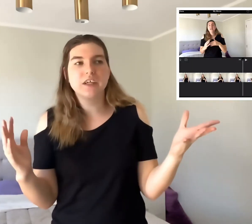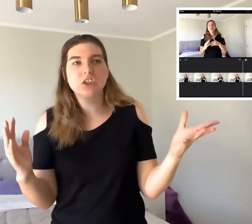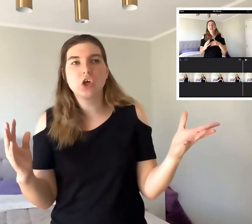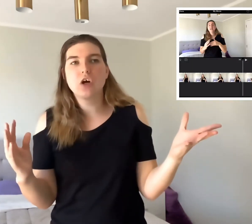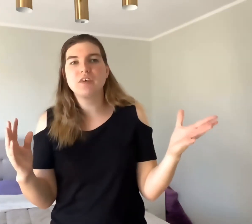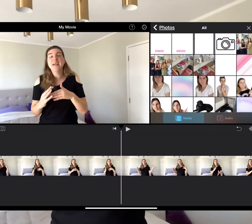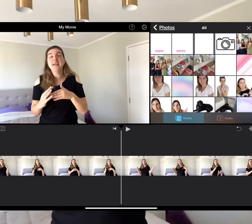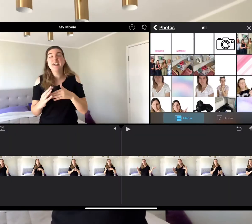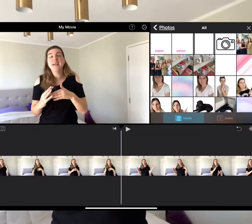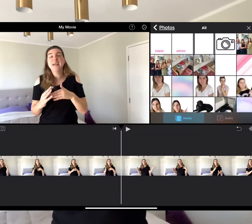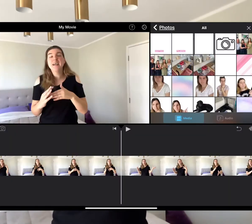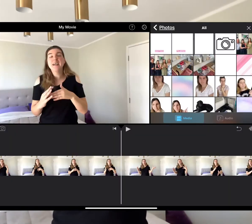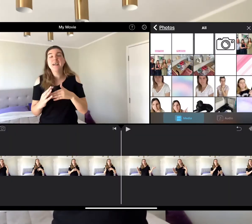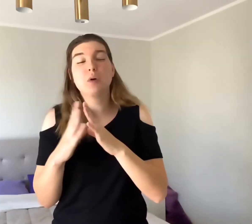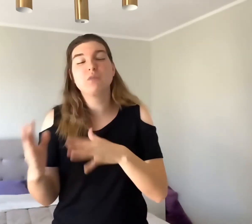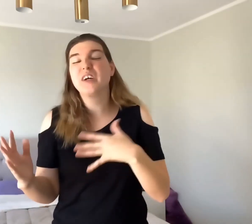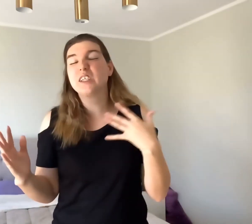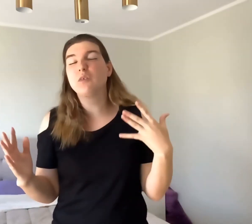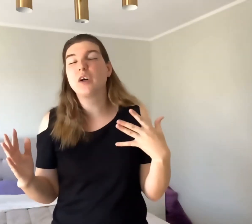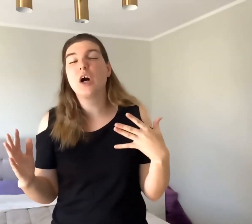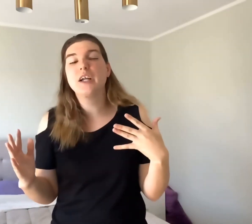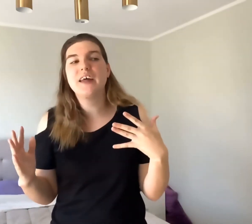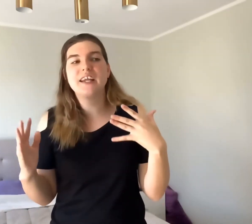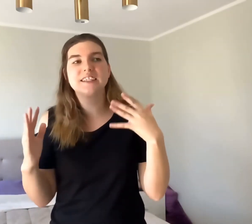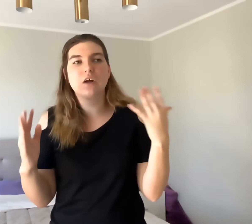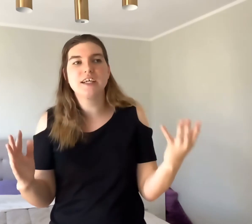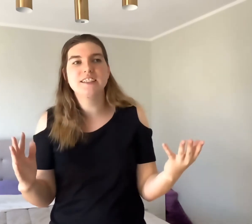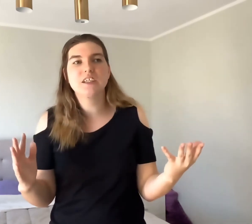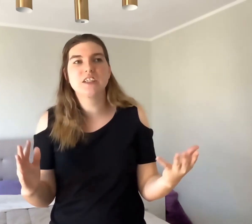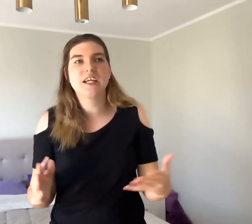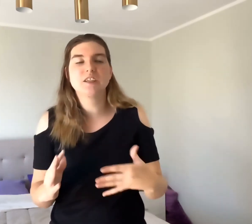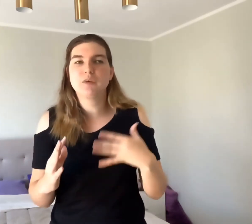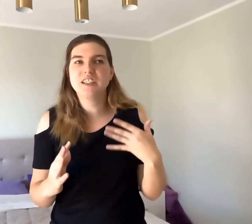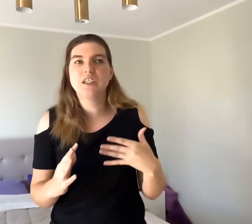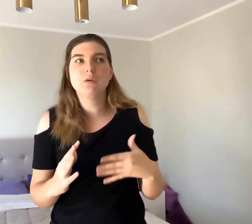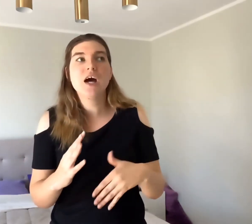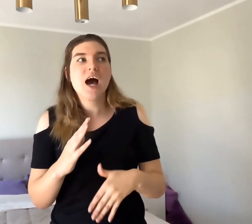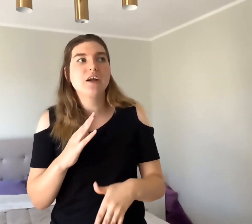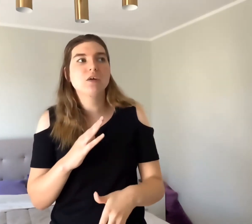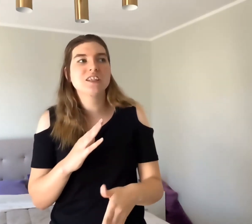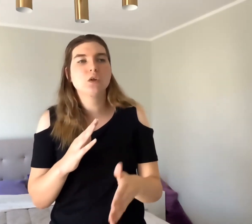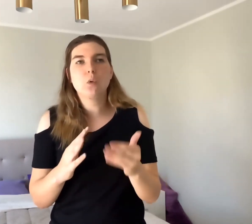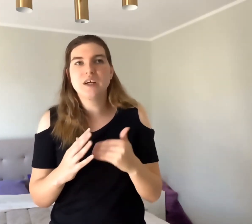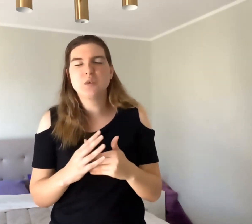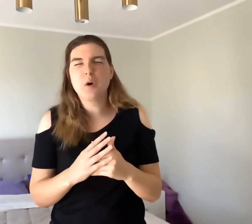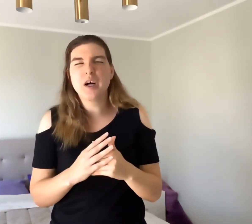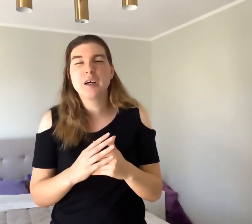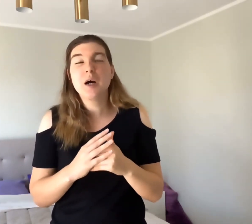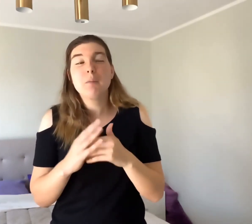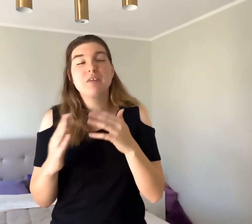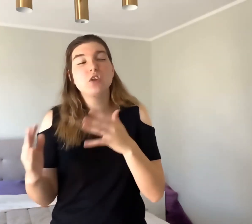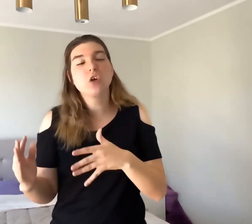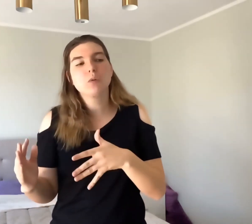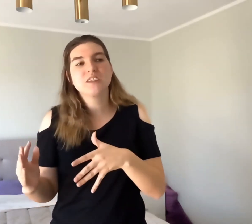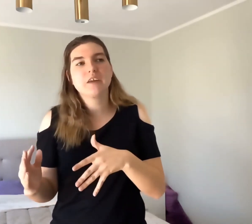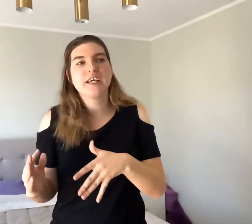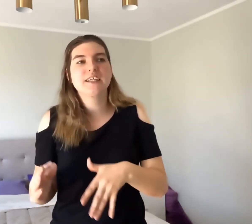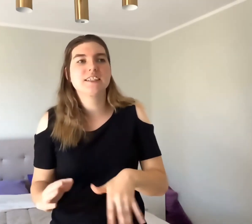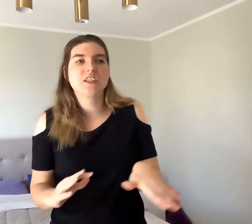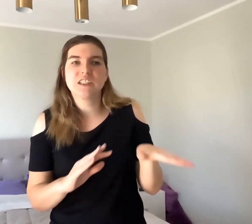screenshot of it and blow it up or put voiceover on, and then it's a lot easier to get it to read to you. I know it doesn't always work, but if you don't know what something is, then just